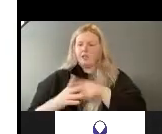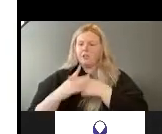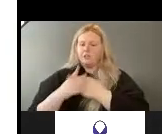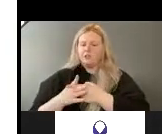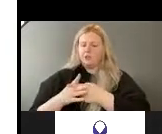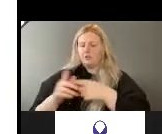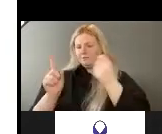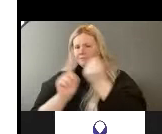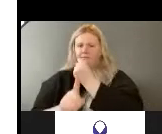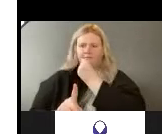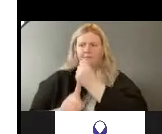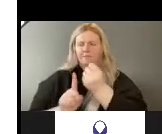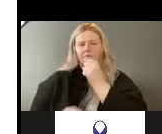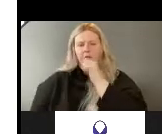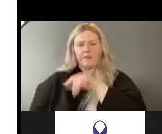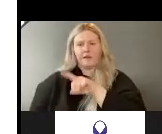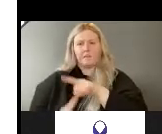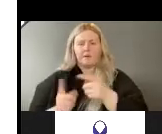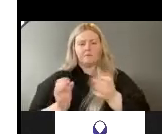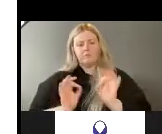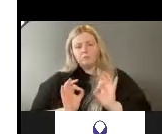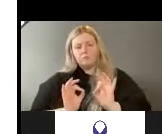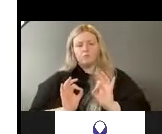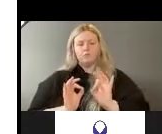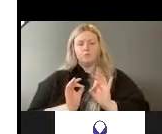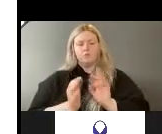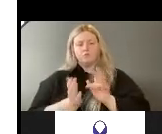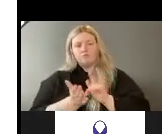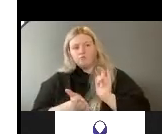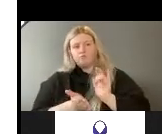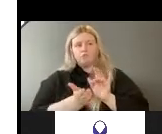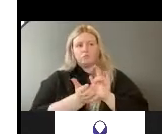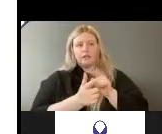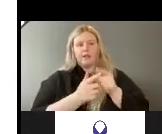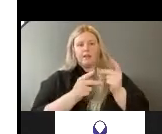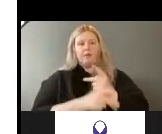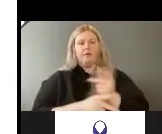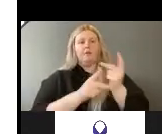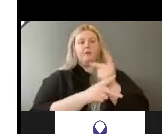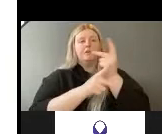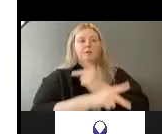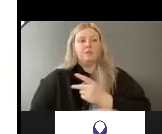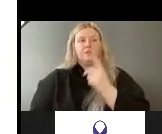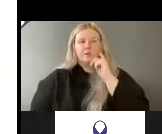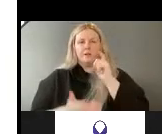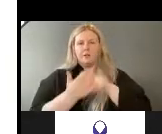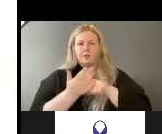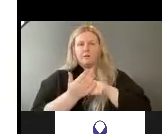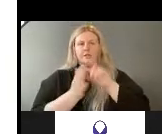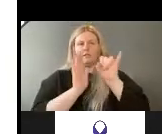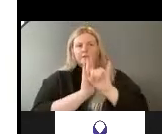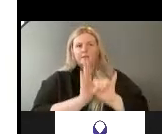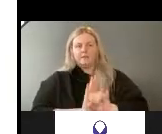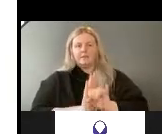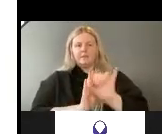violence. It starts out subtly. And so learning to recognize those warning signs, being able to name abusive behavior when we see it, this